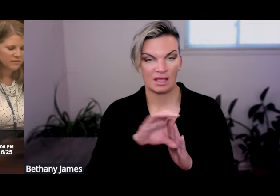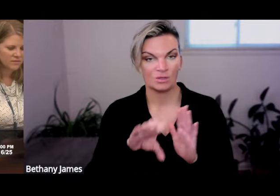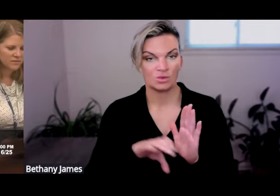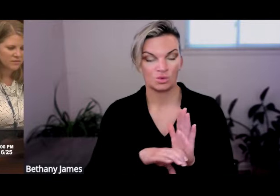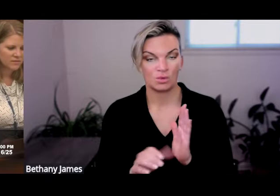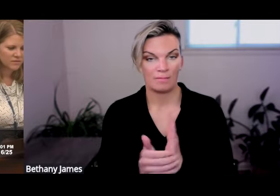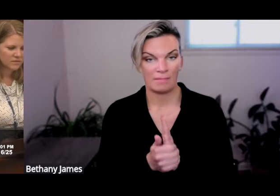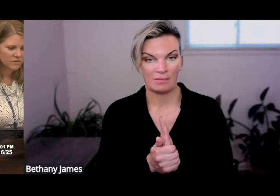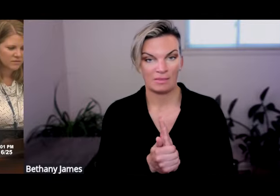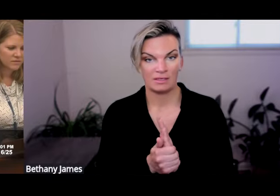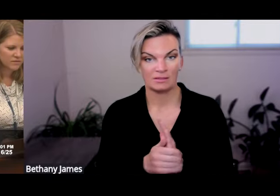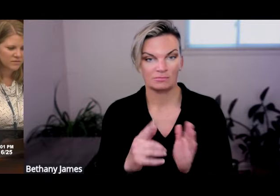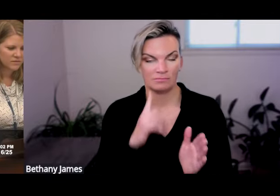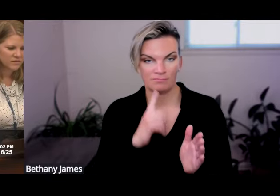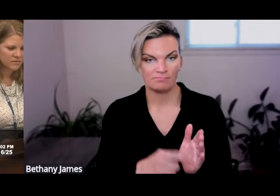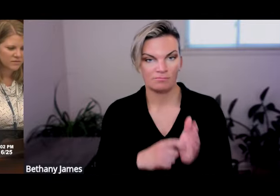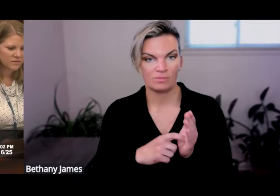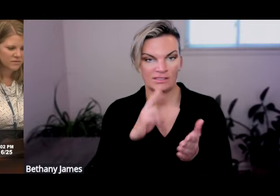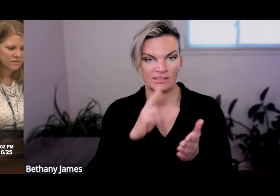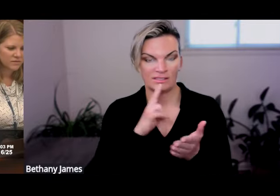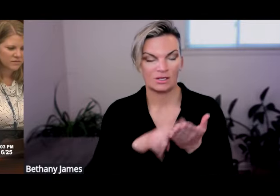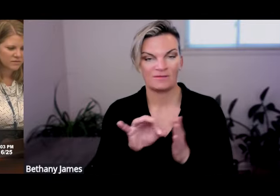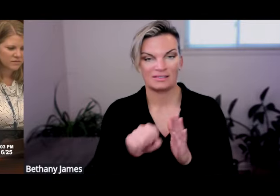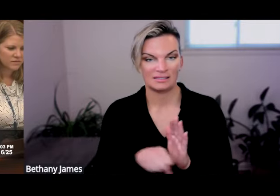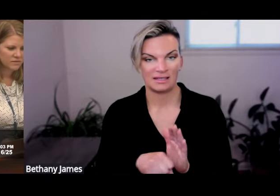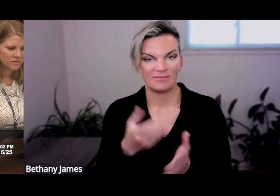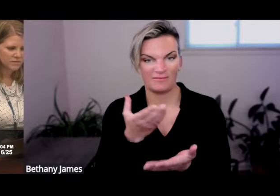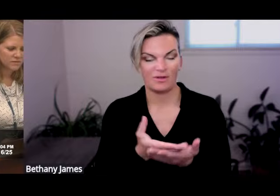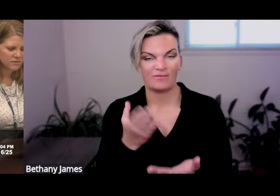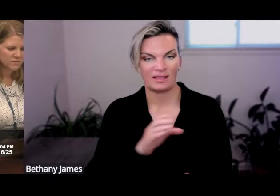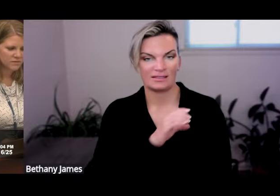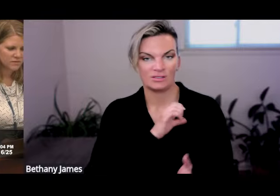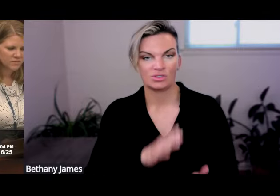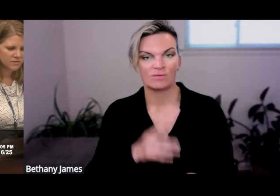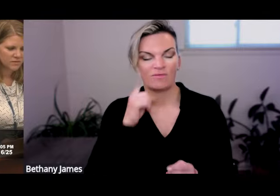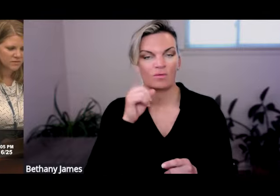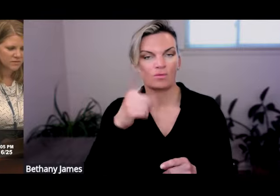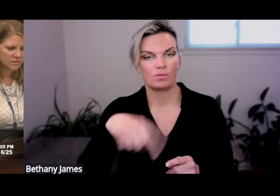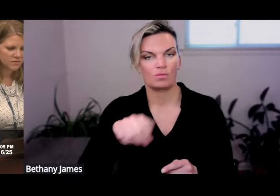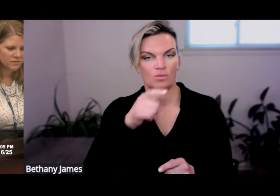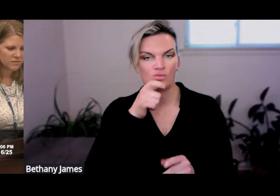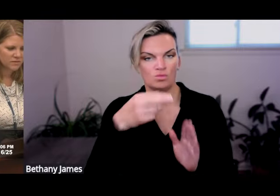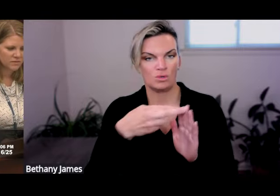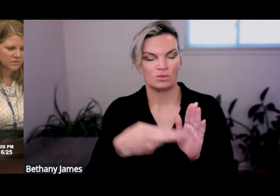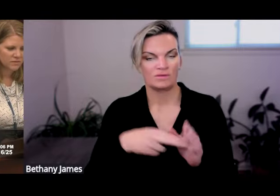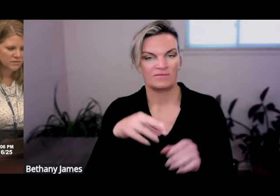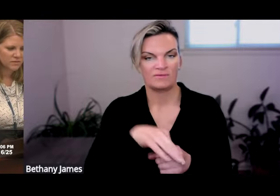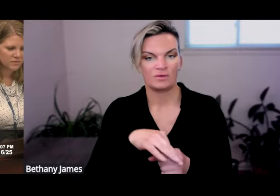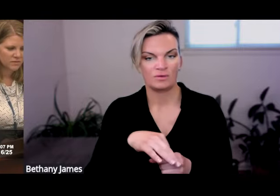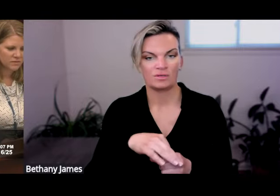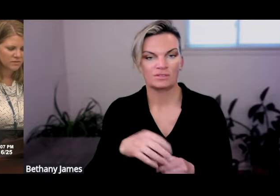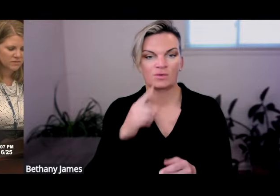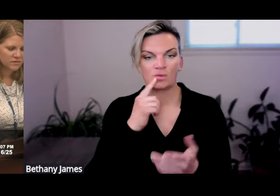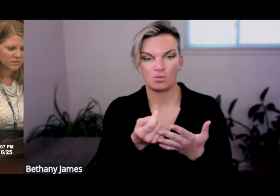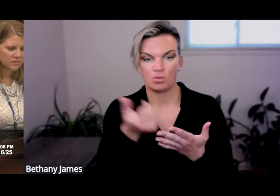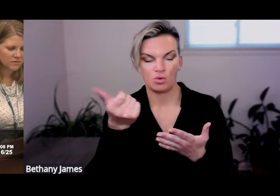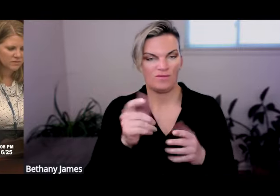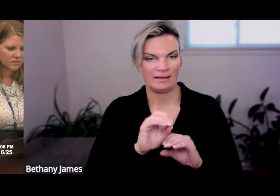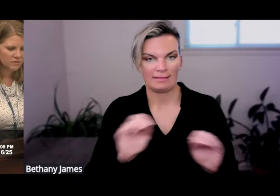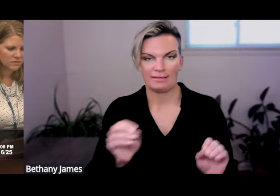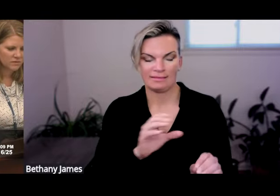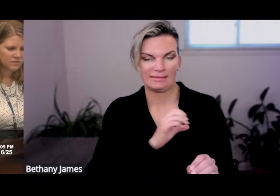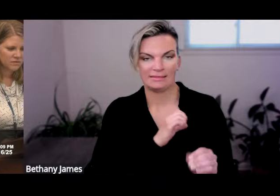to require Secretary of State verify citizenship of registered voters, remove non-citizens using documents and government records,